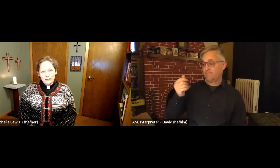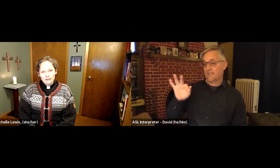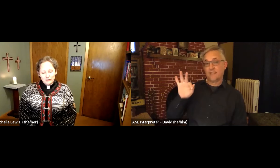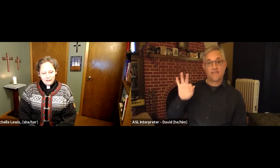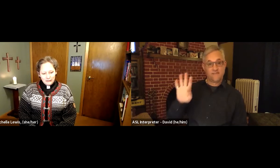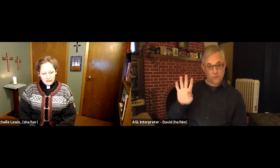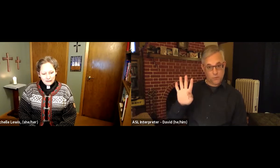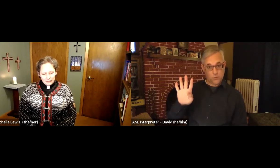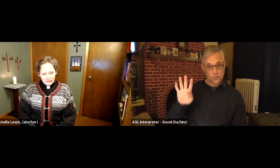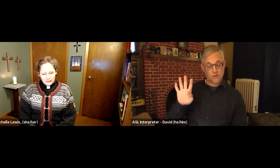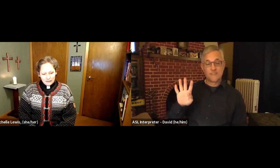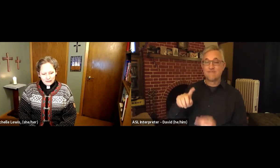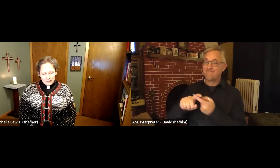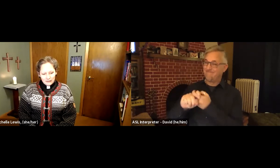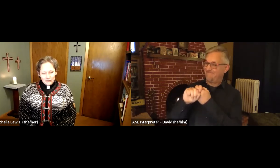1994.